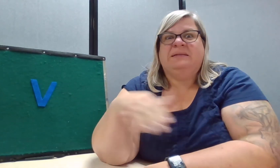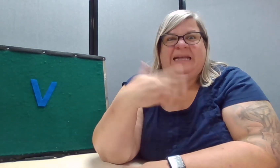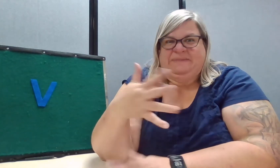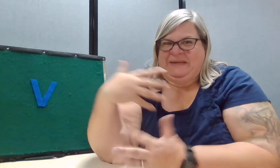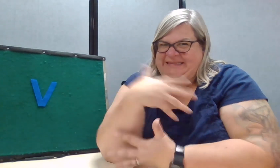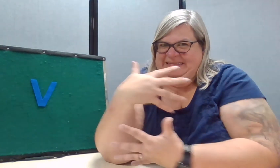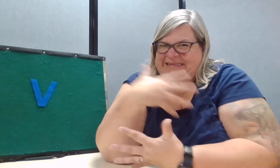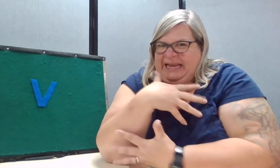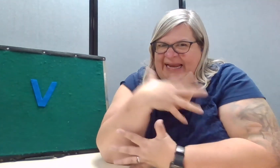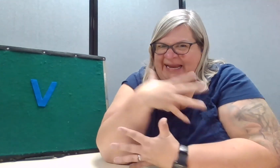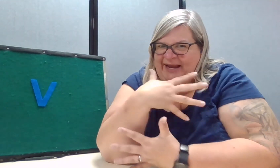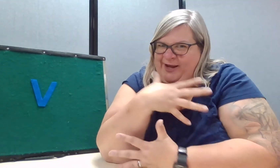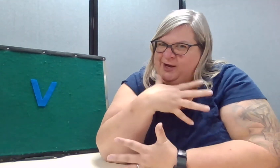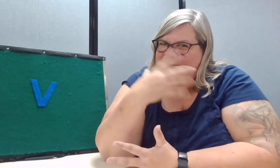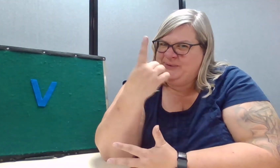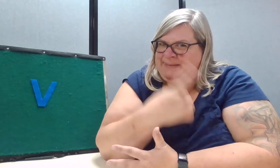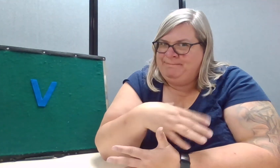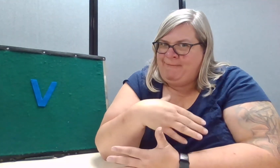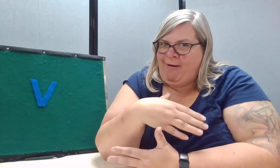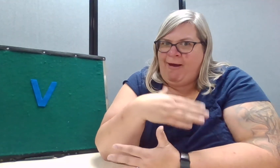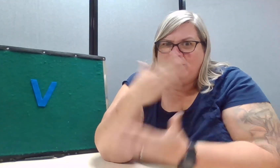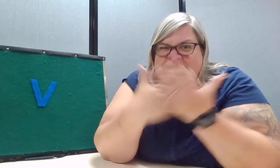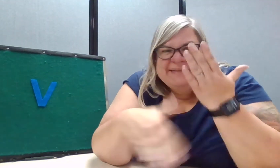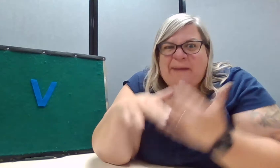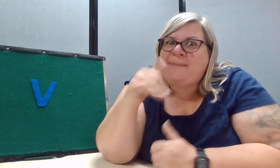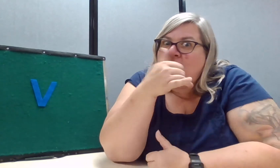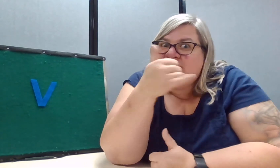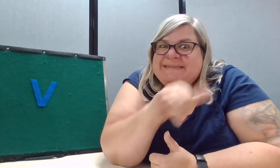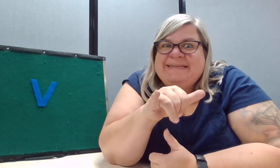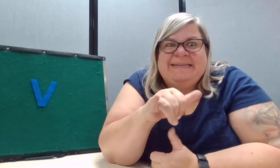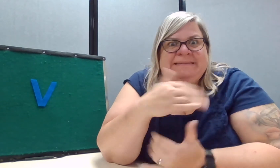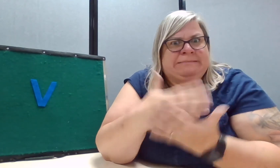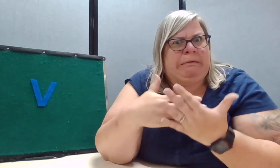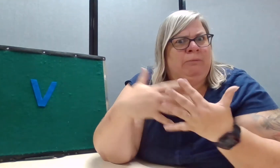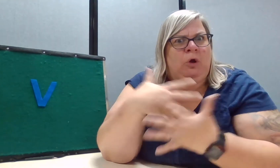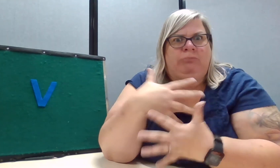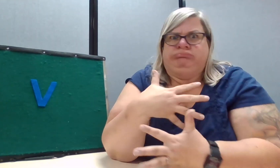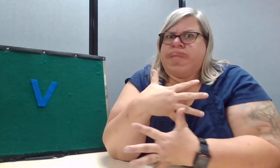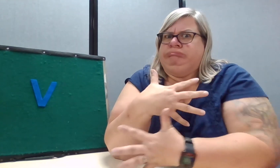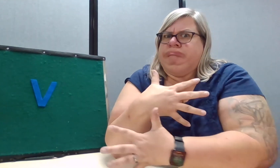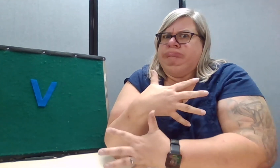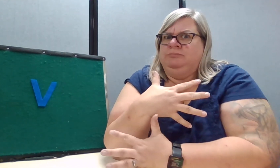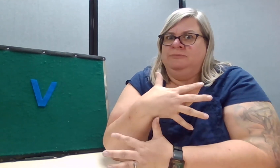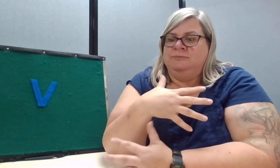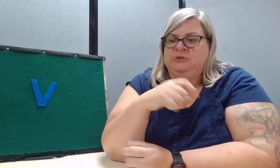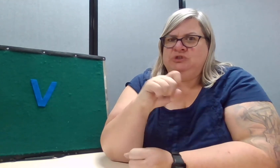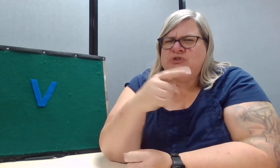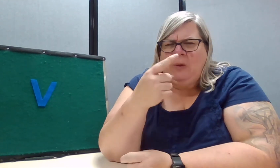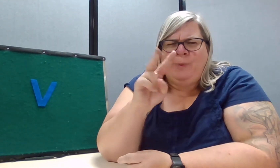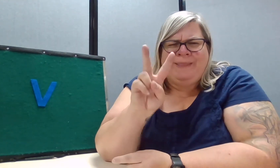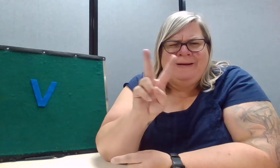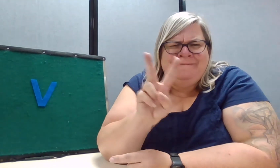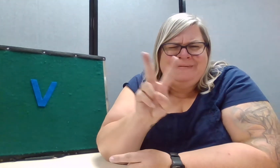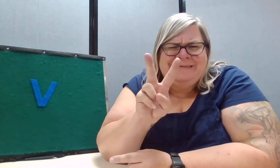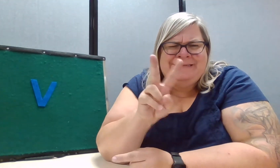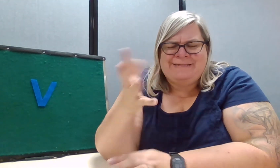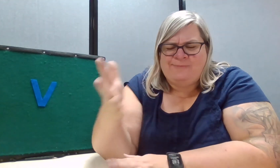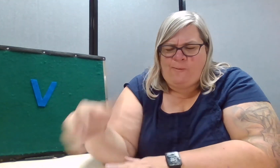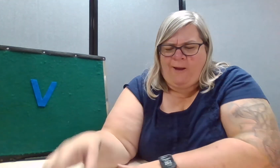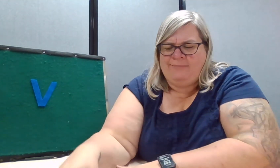This is a spooky, scary one. Some are silly and some can be scary. It starts with the letter V.